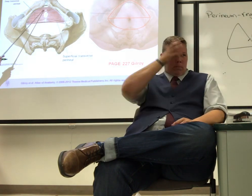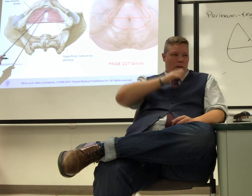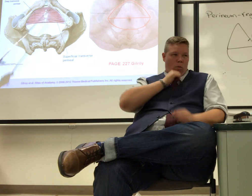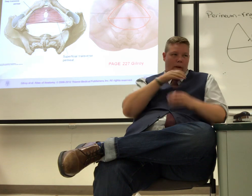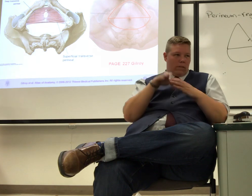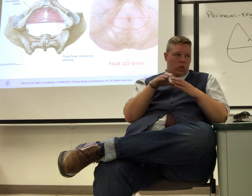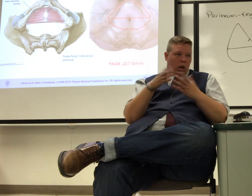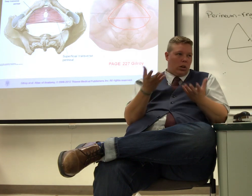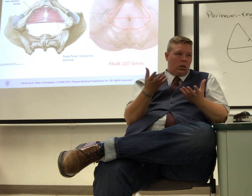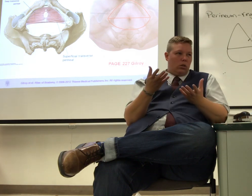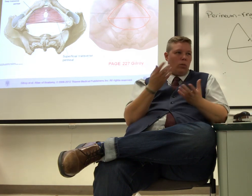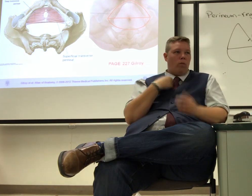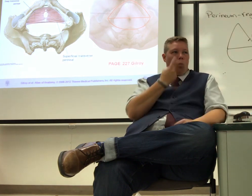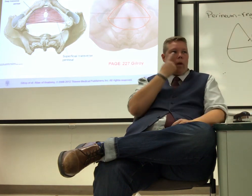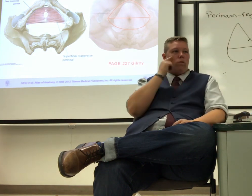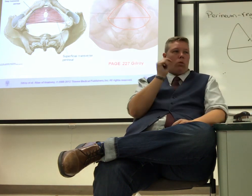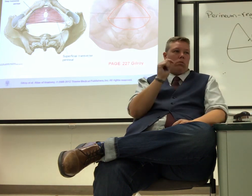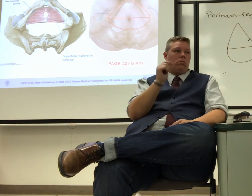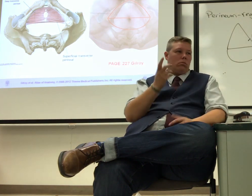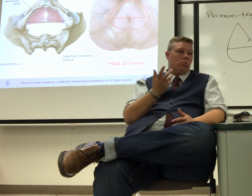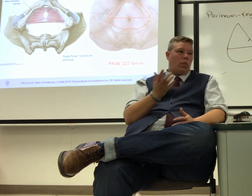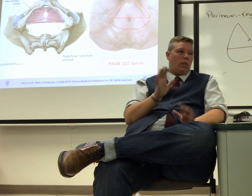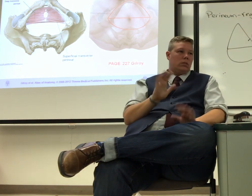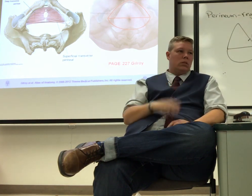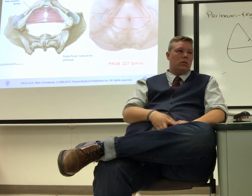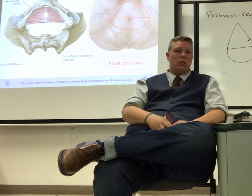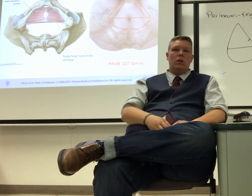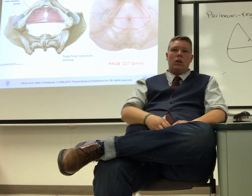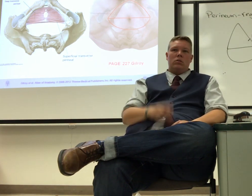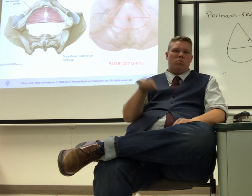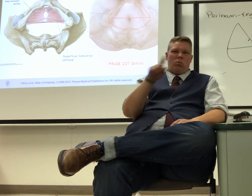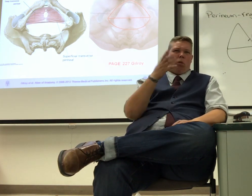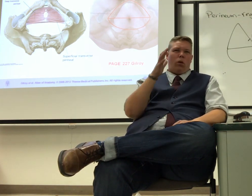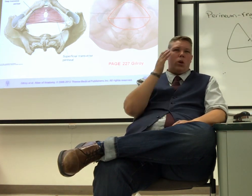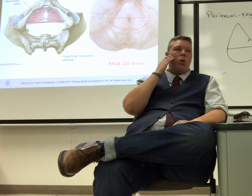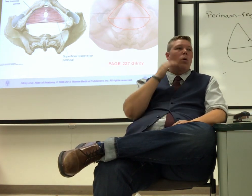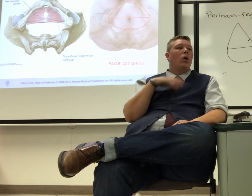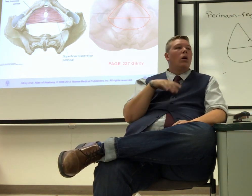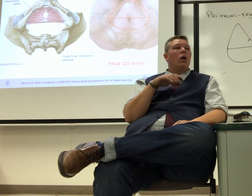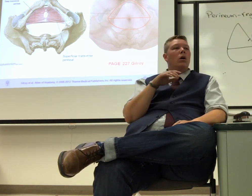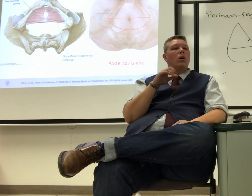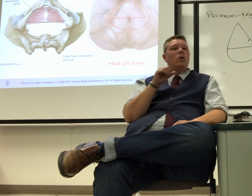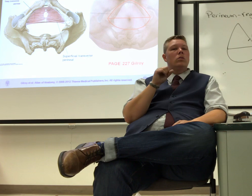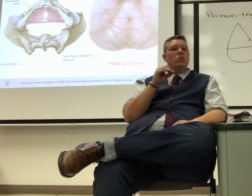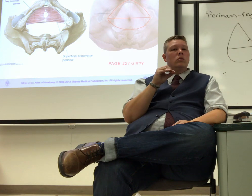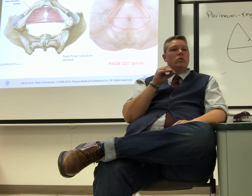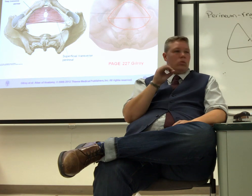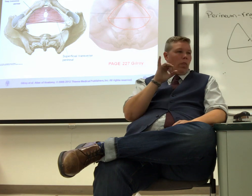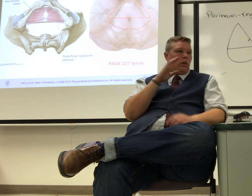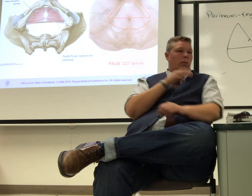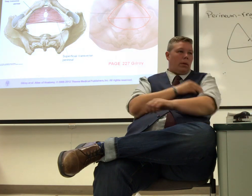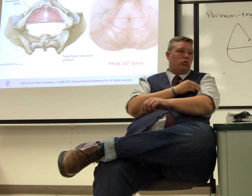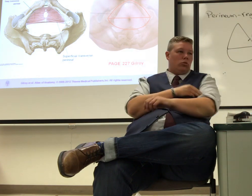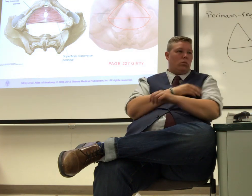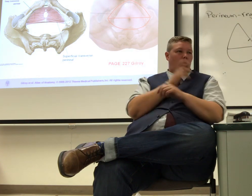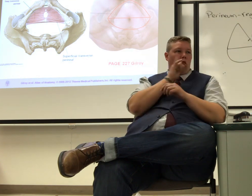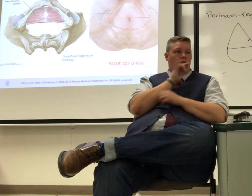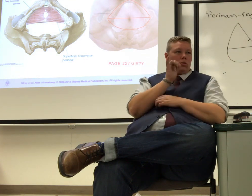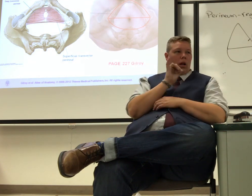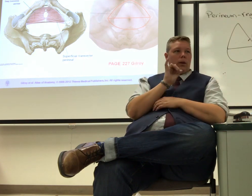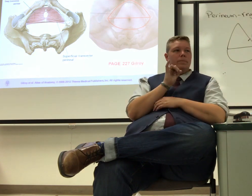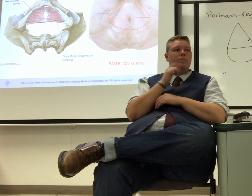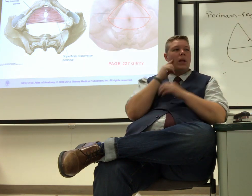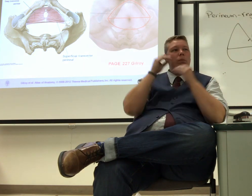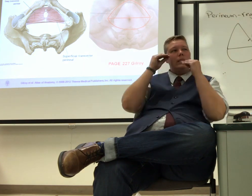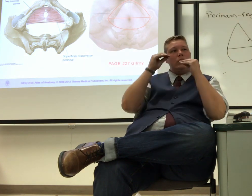vagina. People know this already. So those are muscles. I taught that because